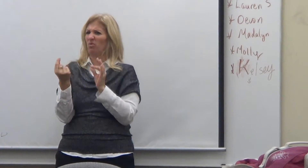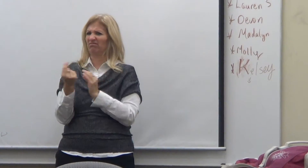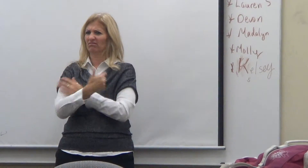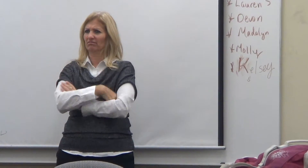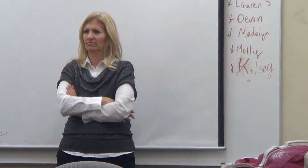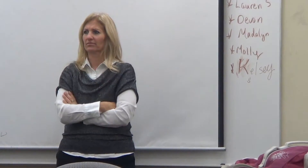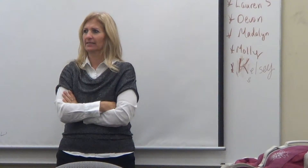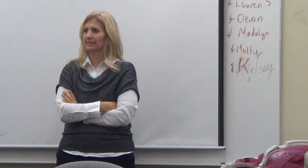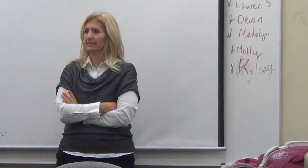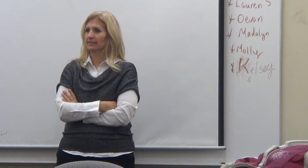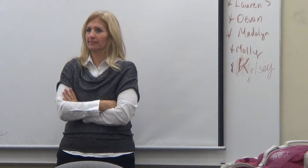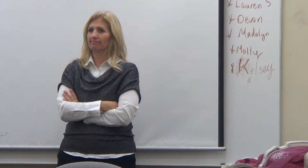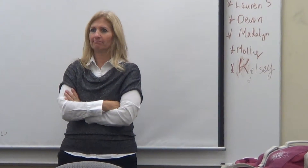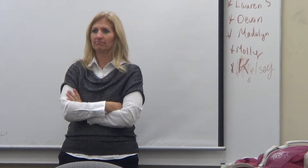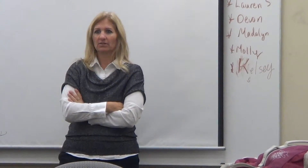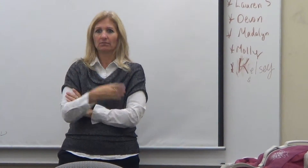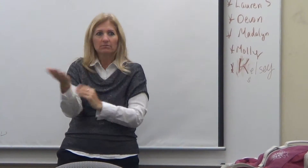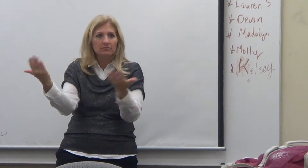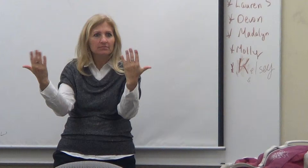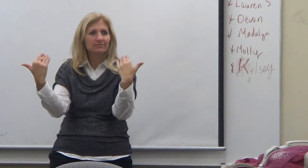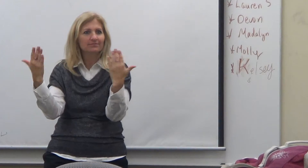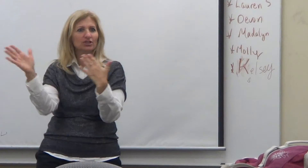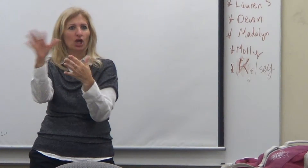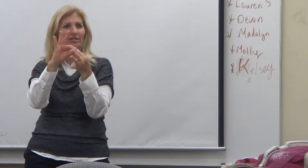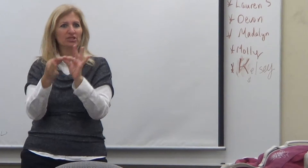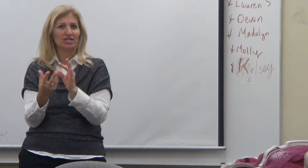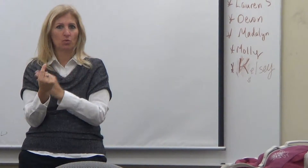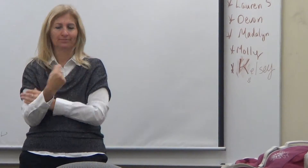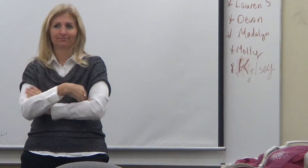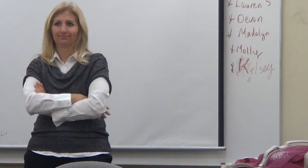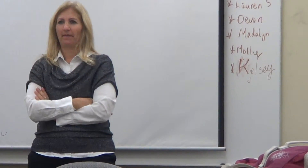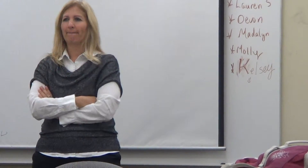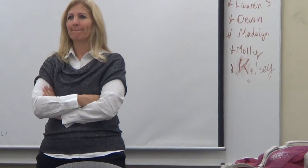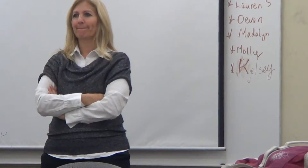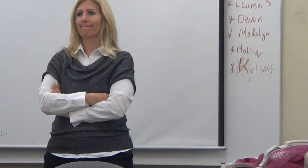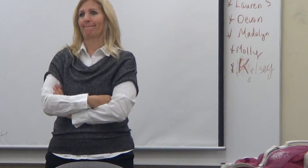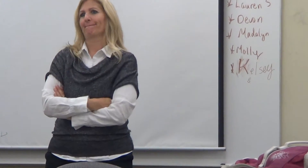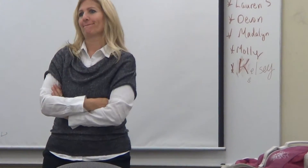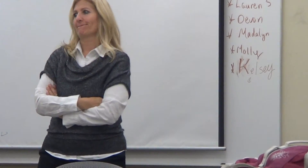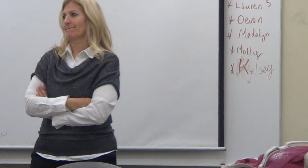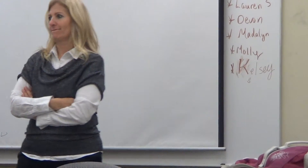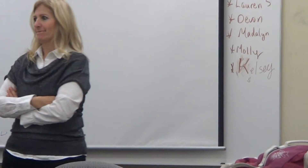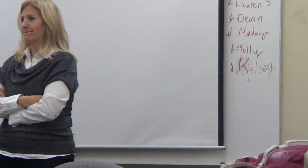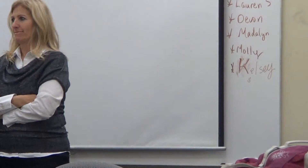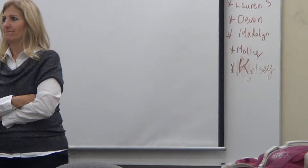and hearing people. Why do you think they interpreted that to deny us?